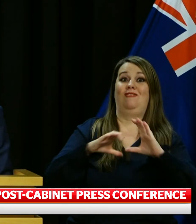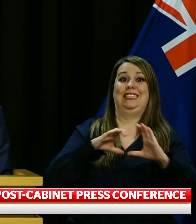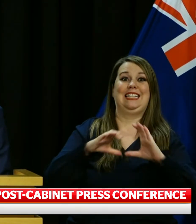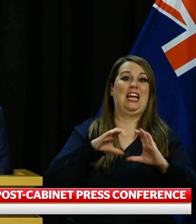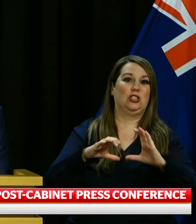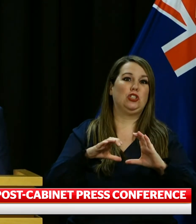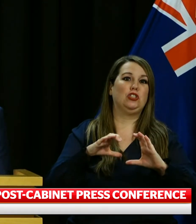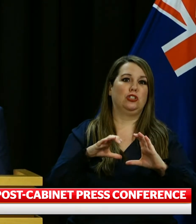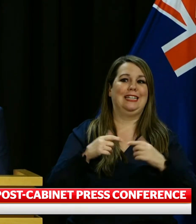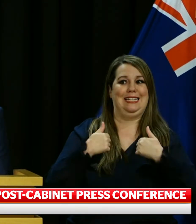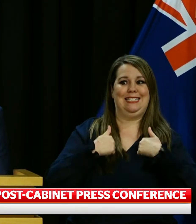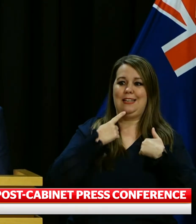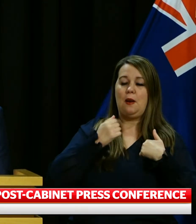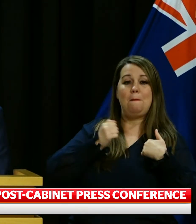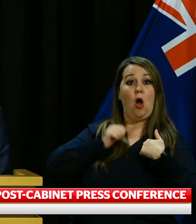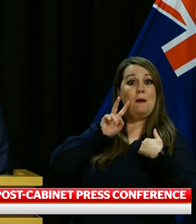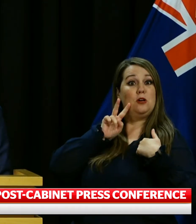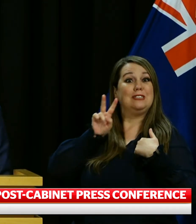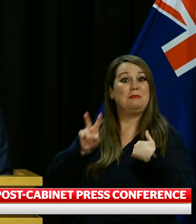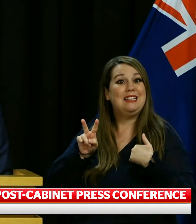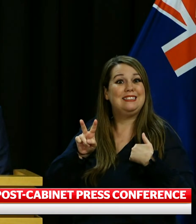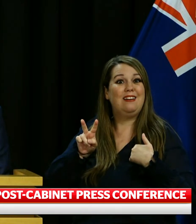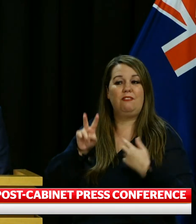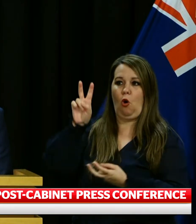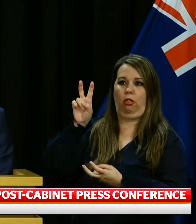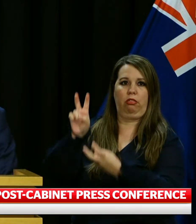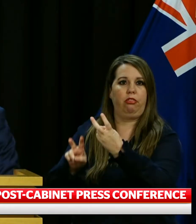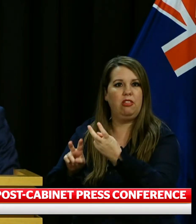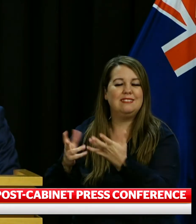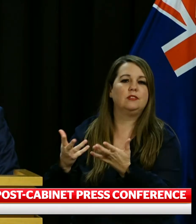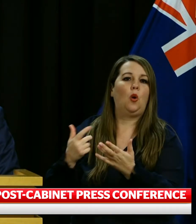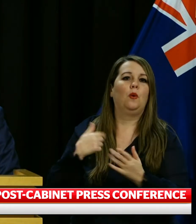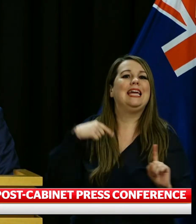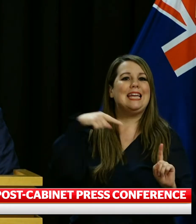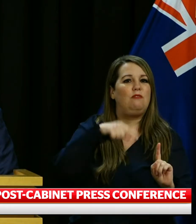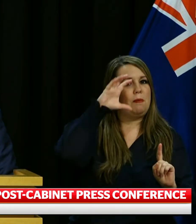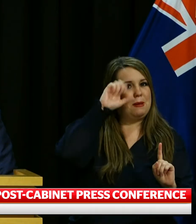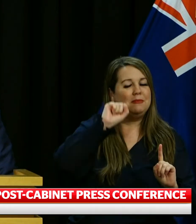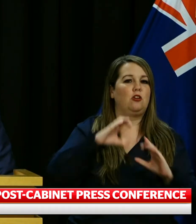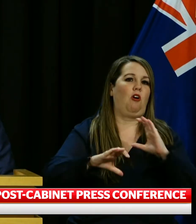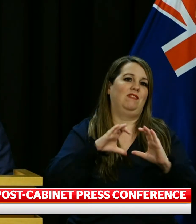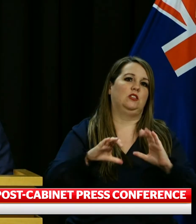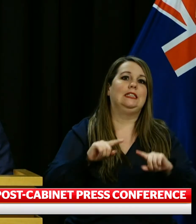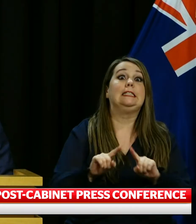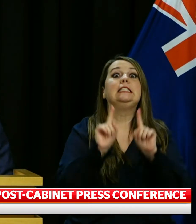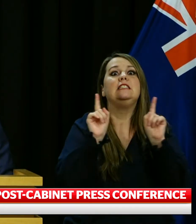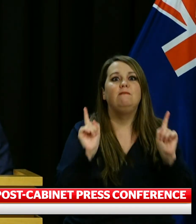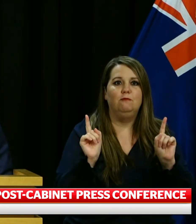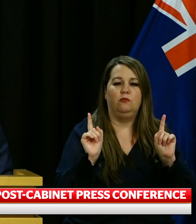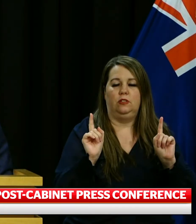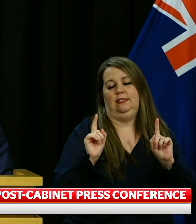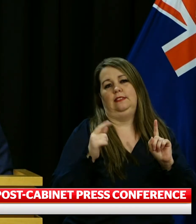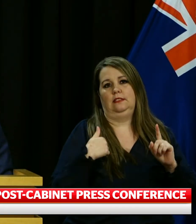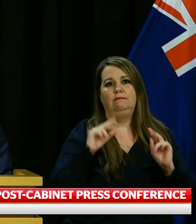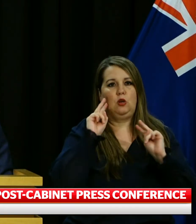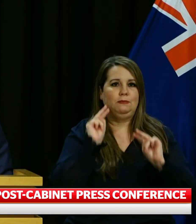he recalls the conversation differently. Just on last night's poll, were you surprised, I guess, given Labour